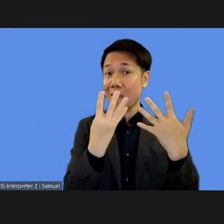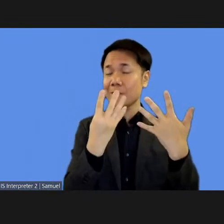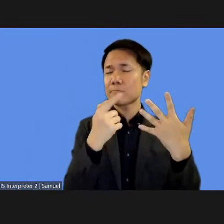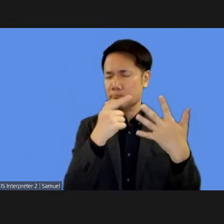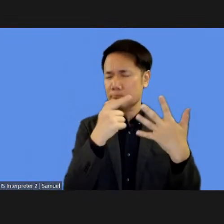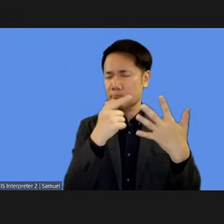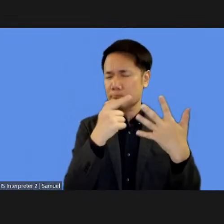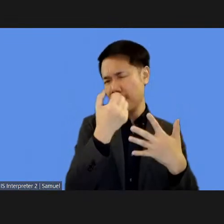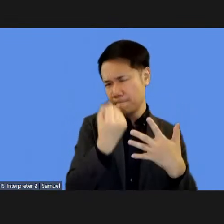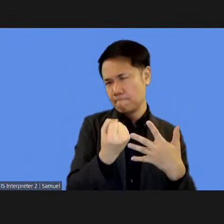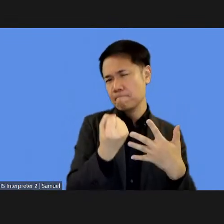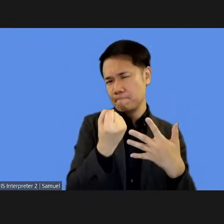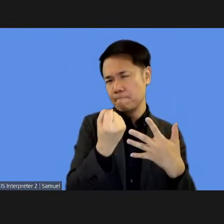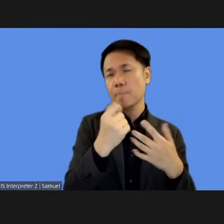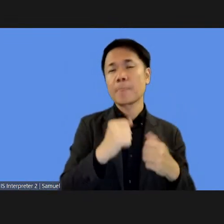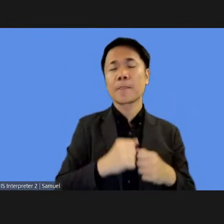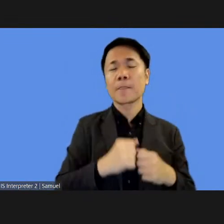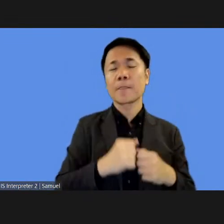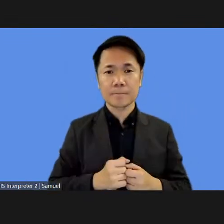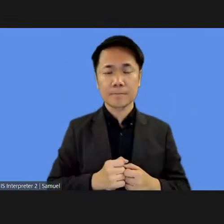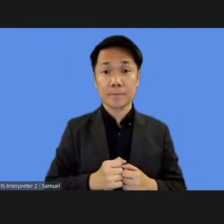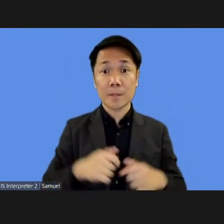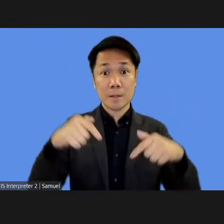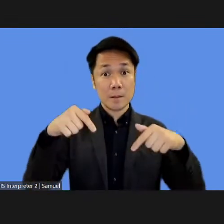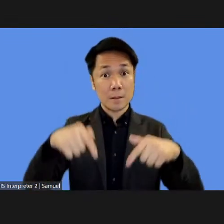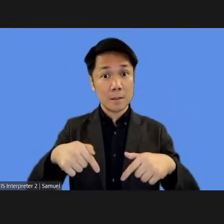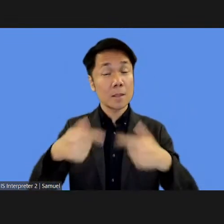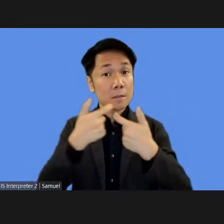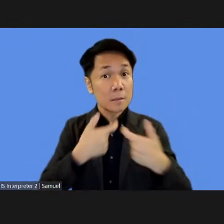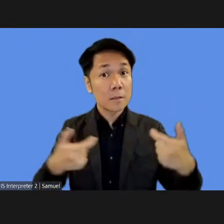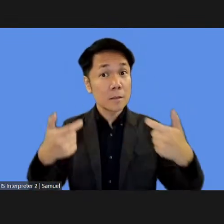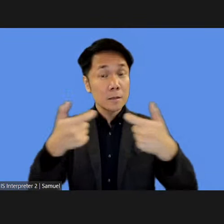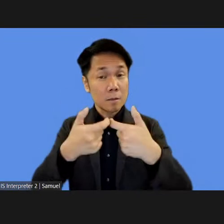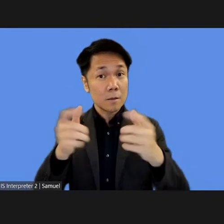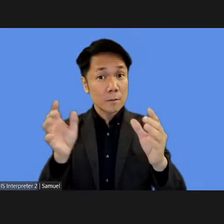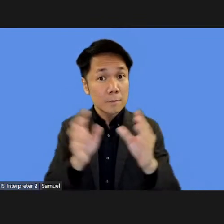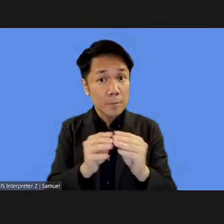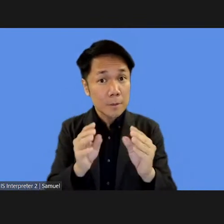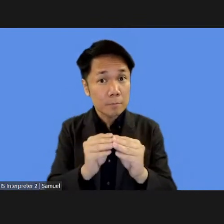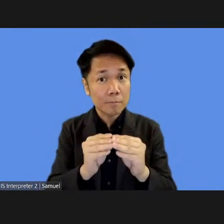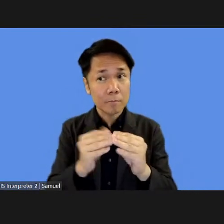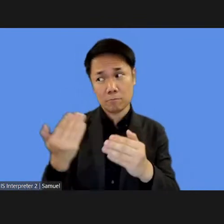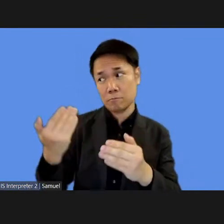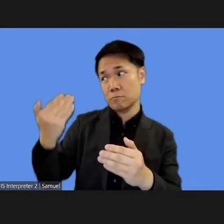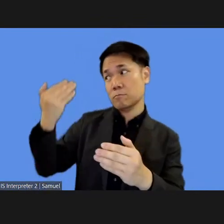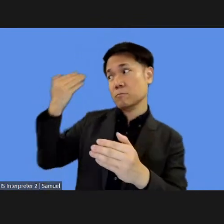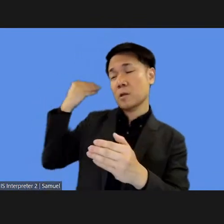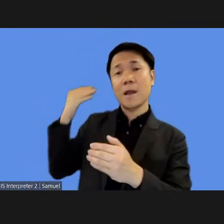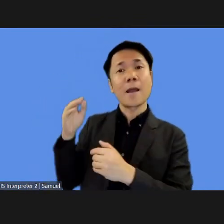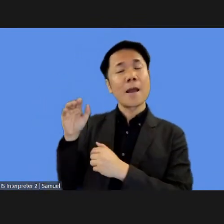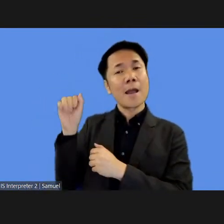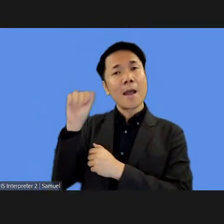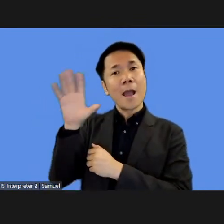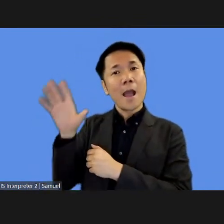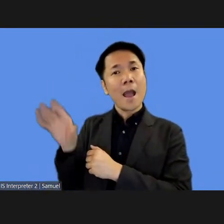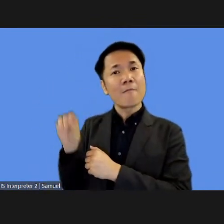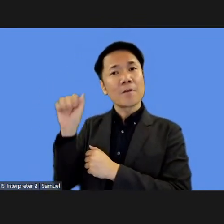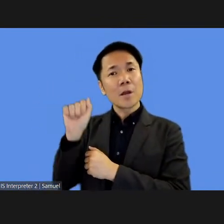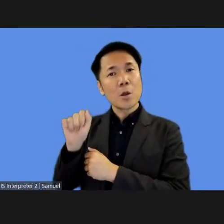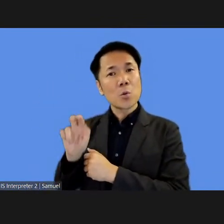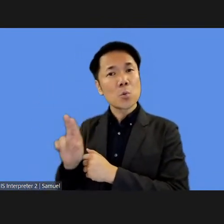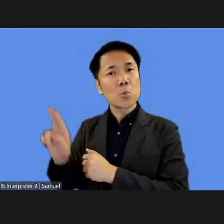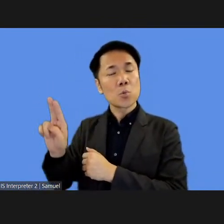happening after the momentum that was set already by the Africa Union Extraordinary Summit